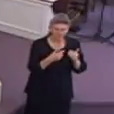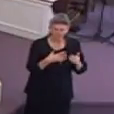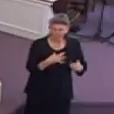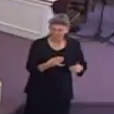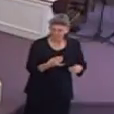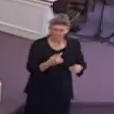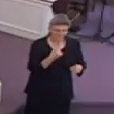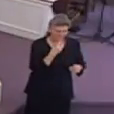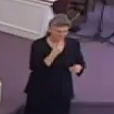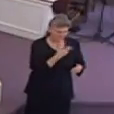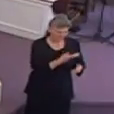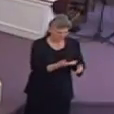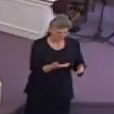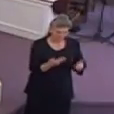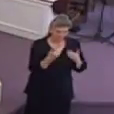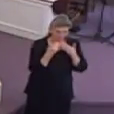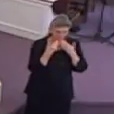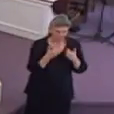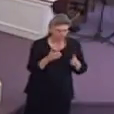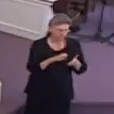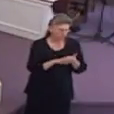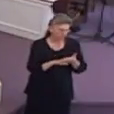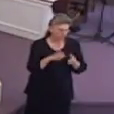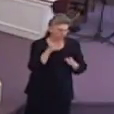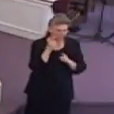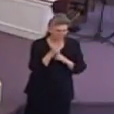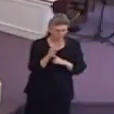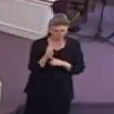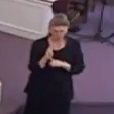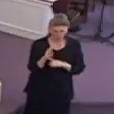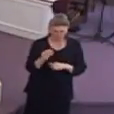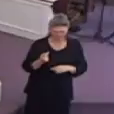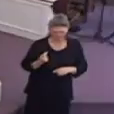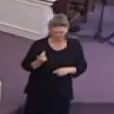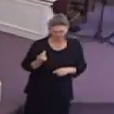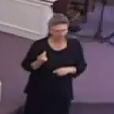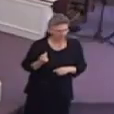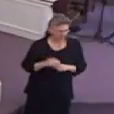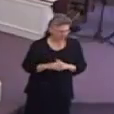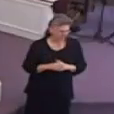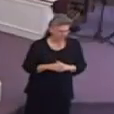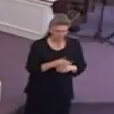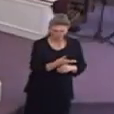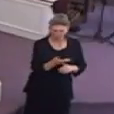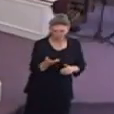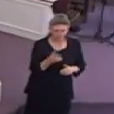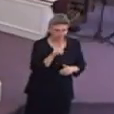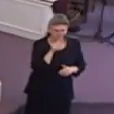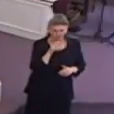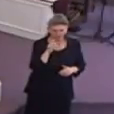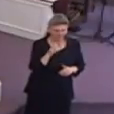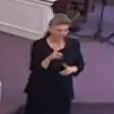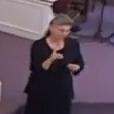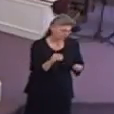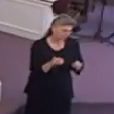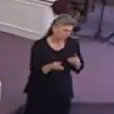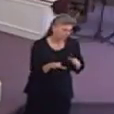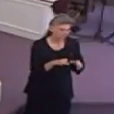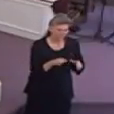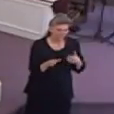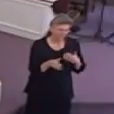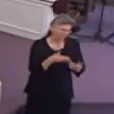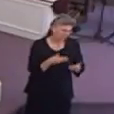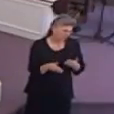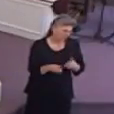you. This is a card from Sister Billingsley and I. It's to all of you. Even though you didn't have to do it, you did it anyway, and it